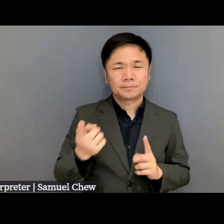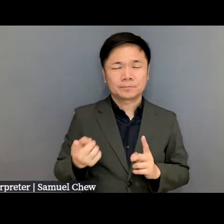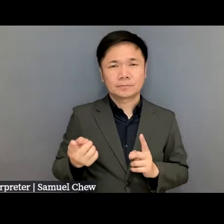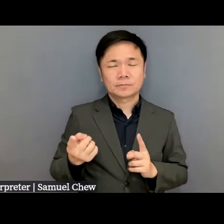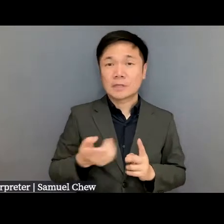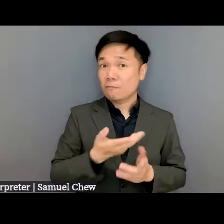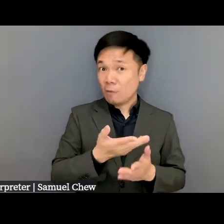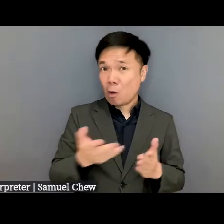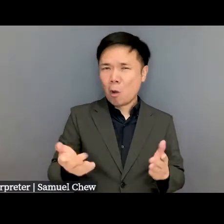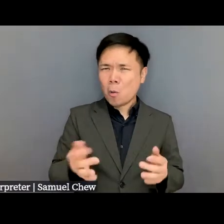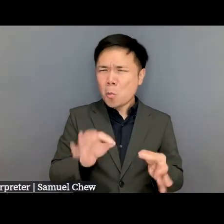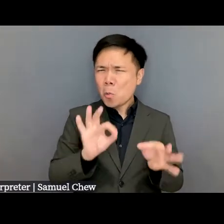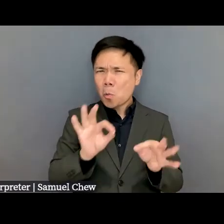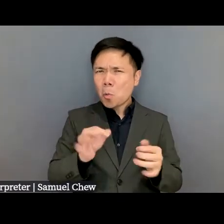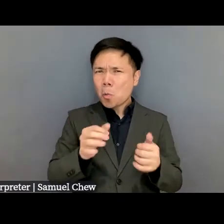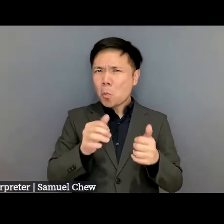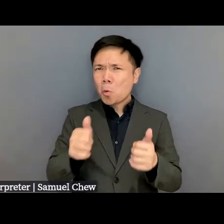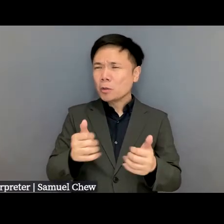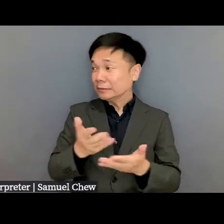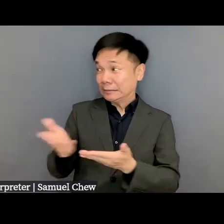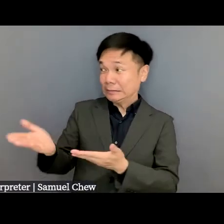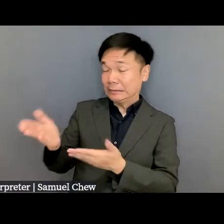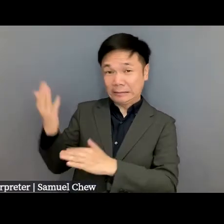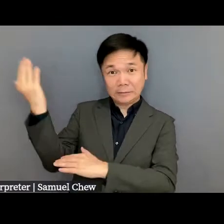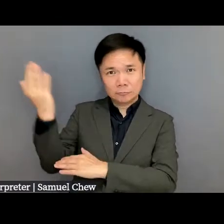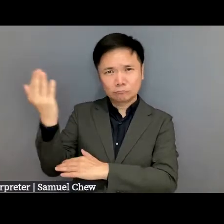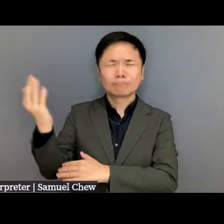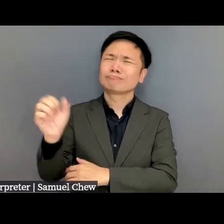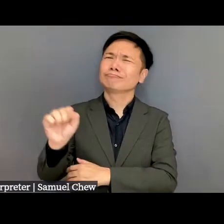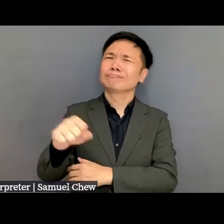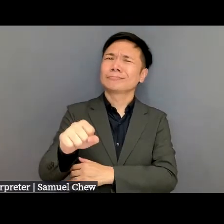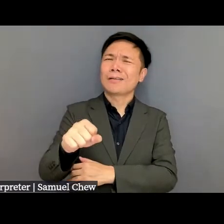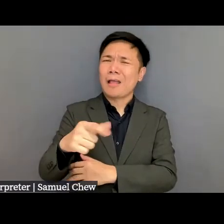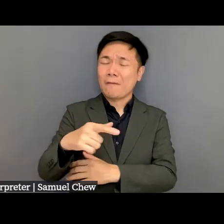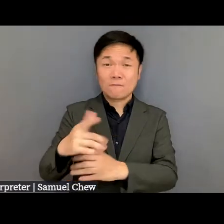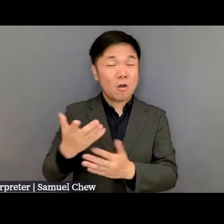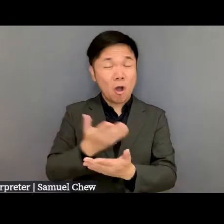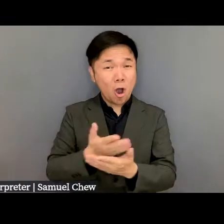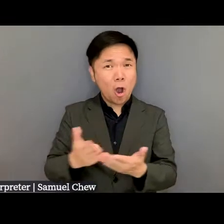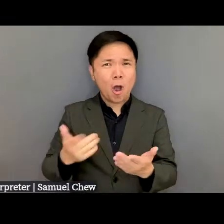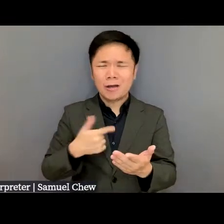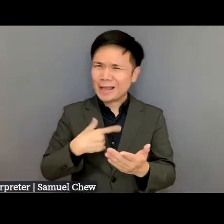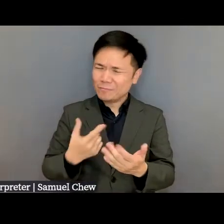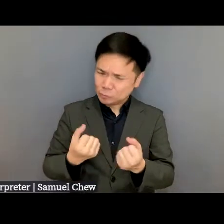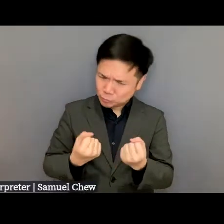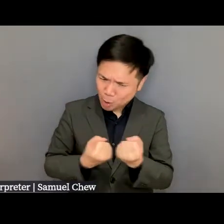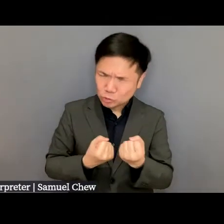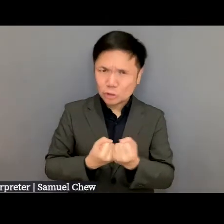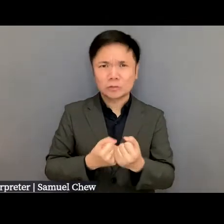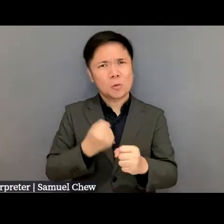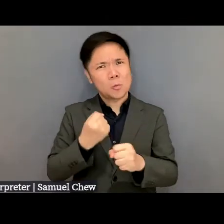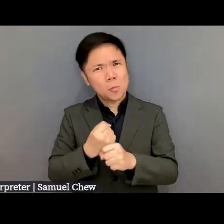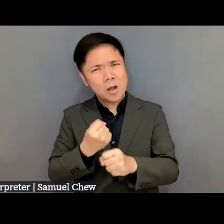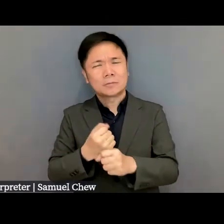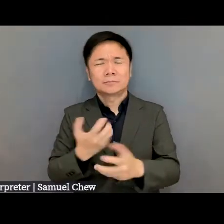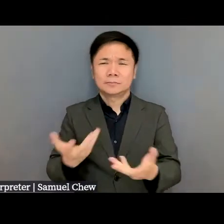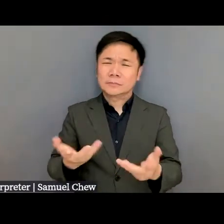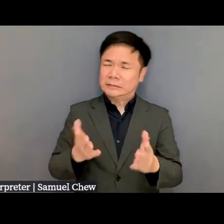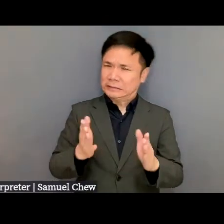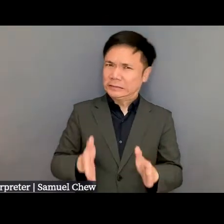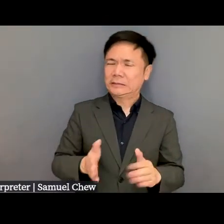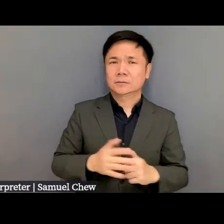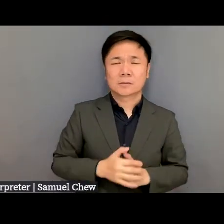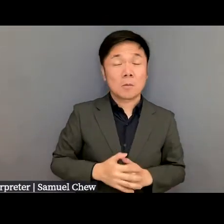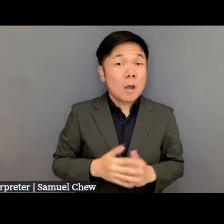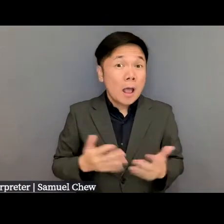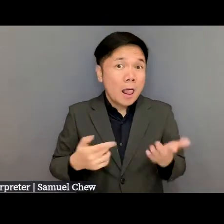use, as our friend mentioned, yes, the international partnership and sponsorship, but not only. We can have a